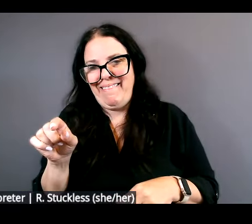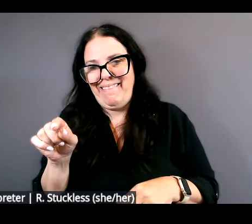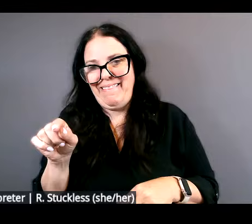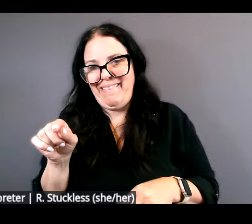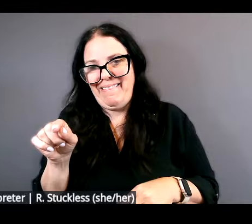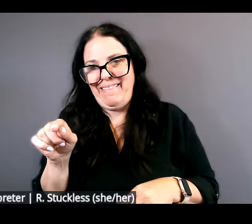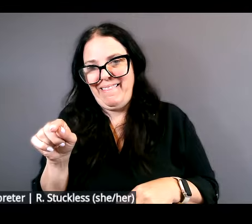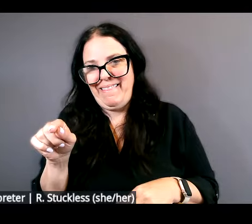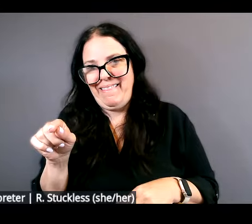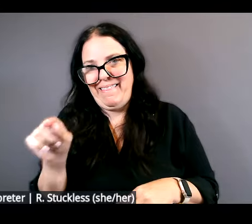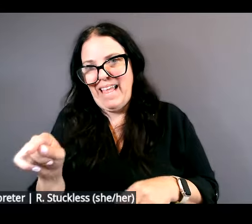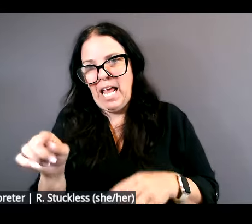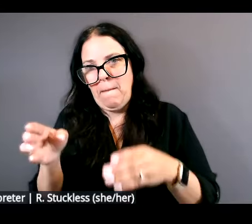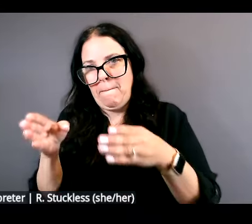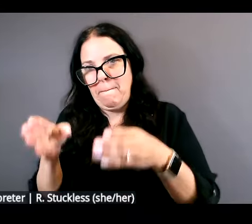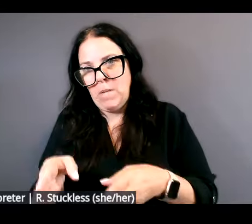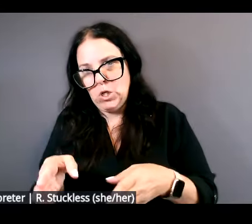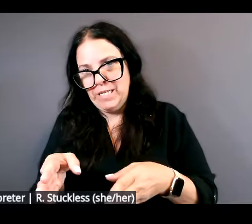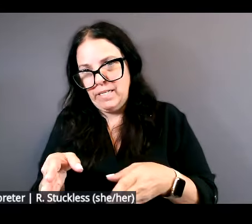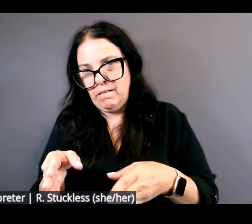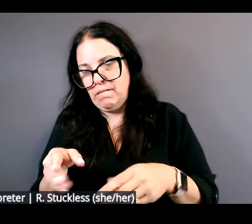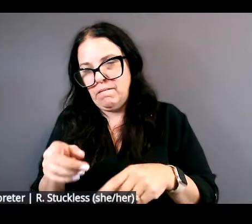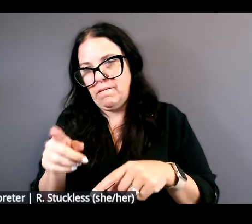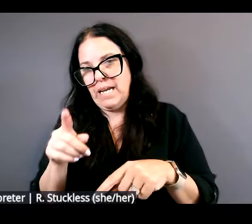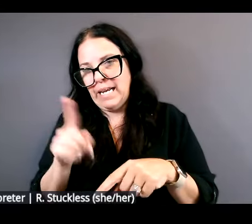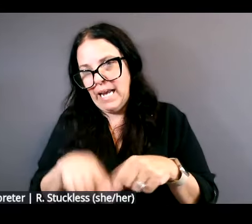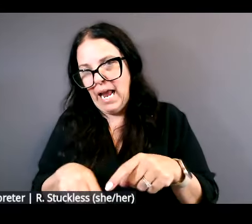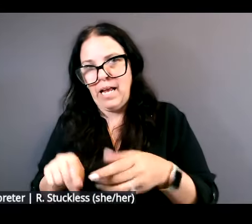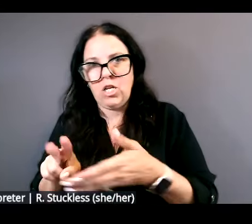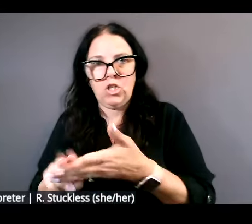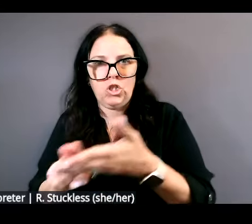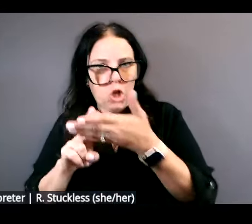to circulate for a period of 4 years going forward. So